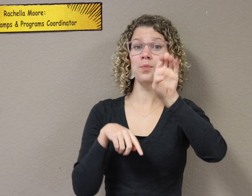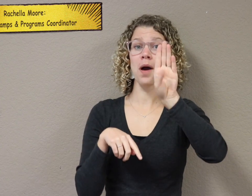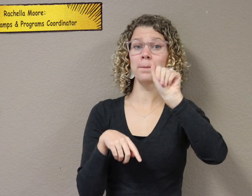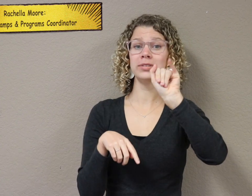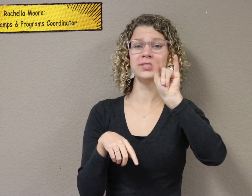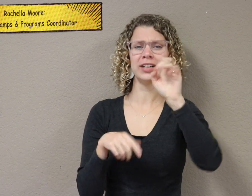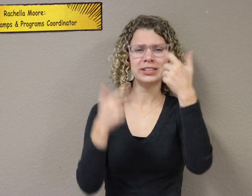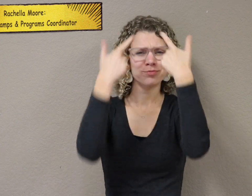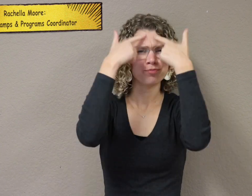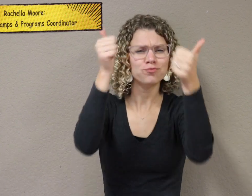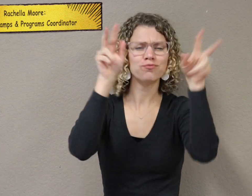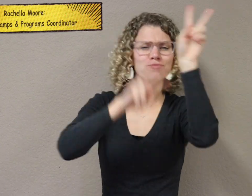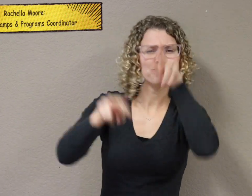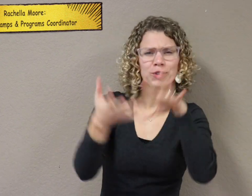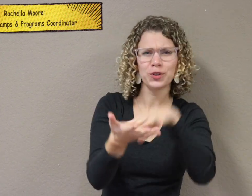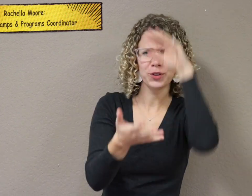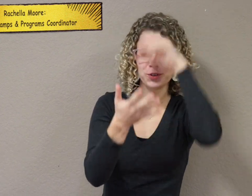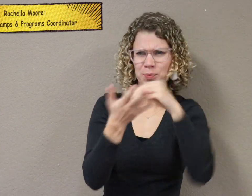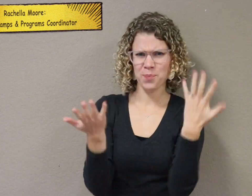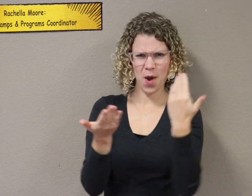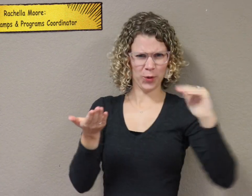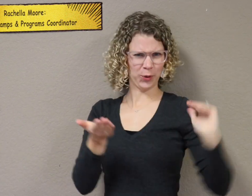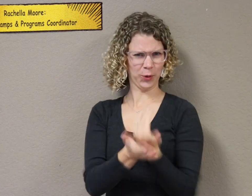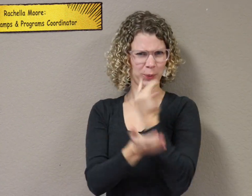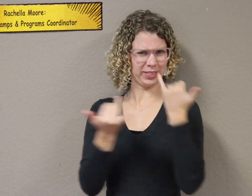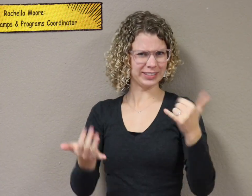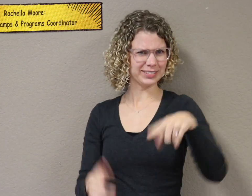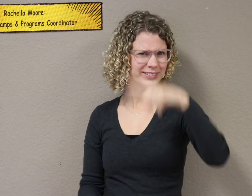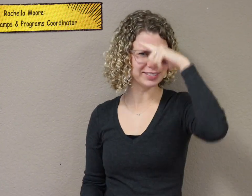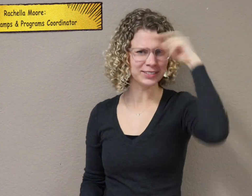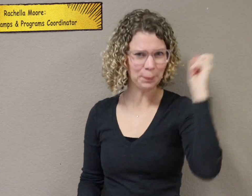Please feel free to take a look at the website and learn what is new this summer.